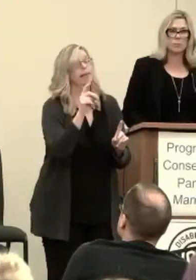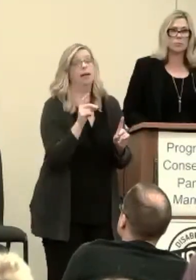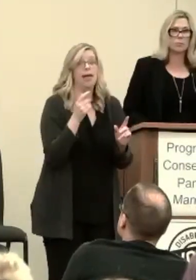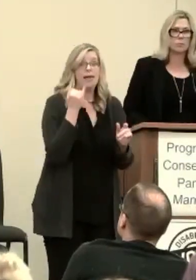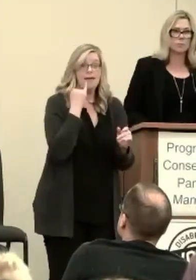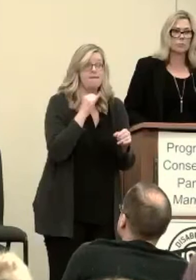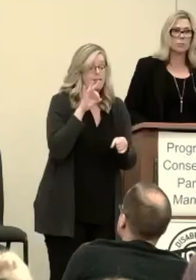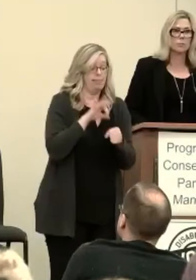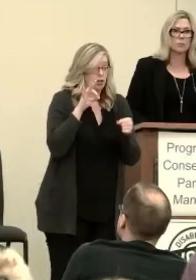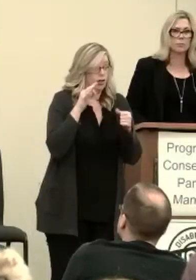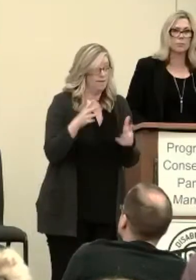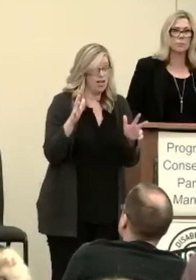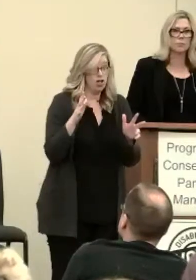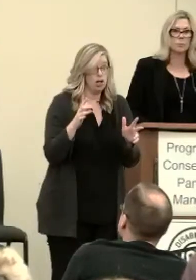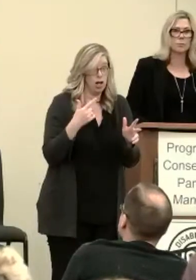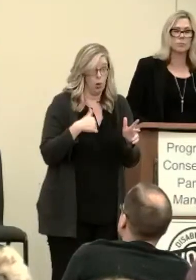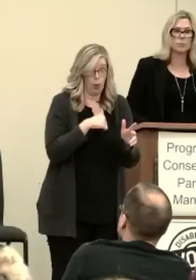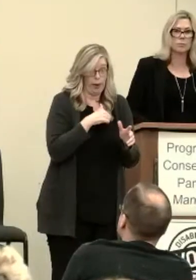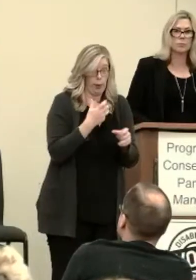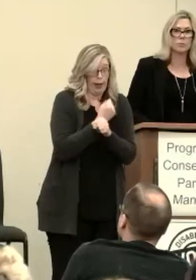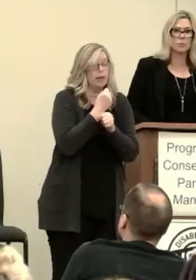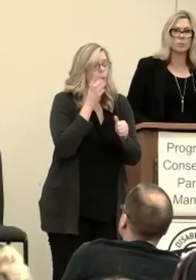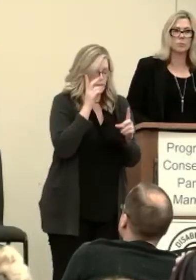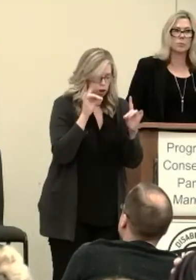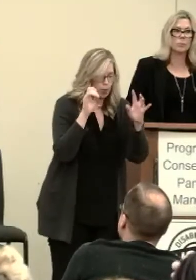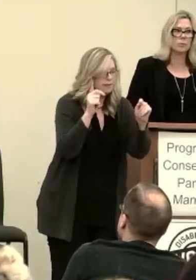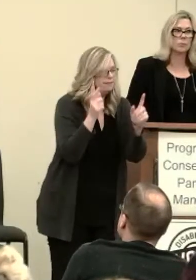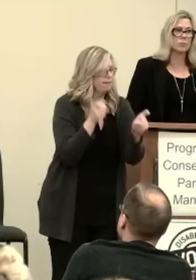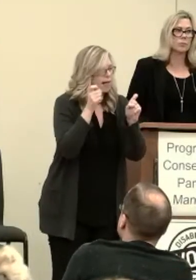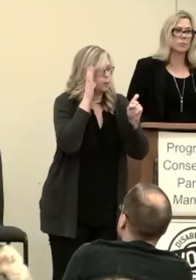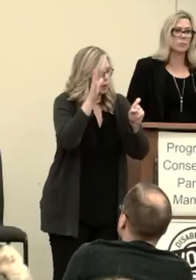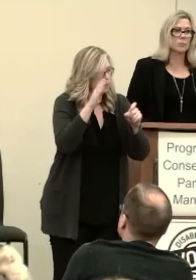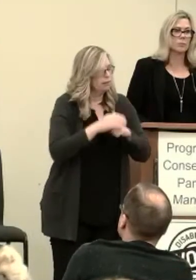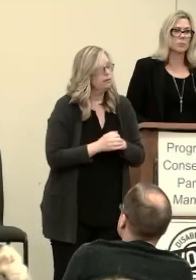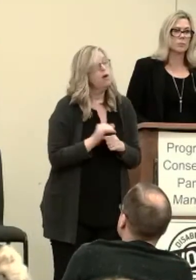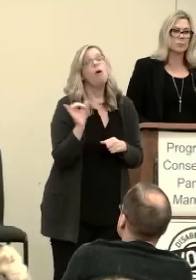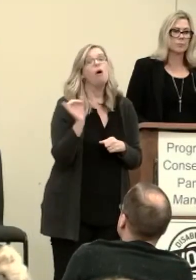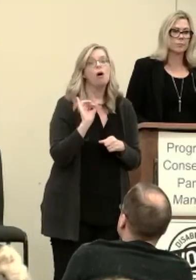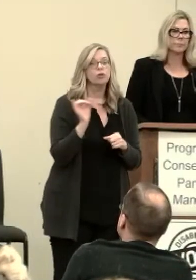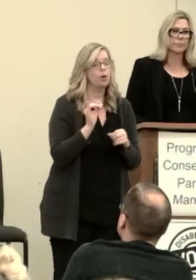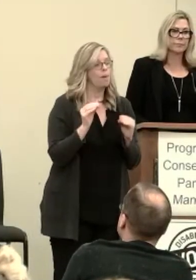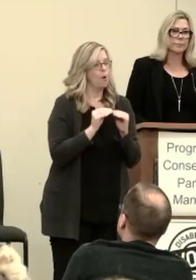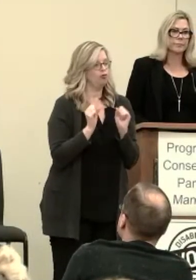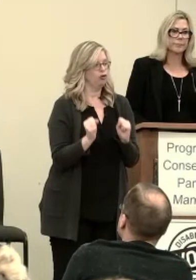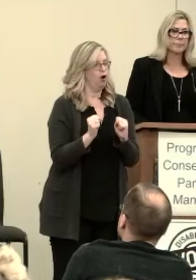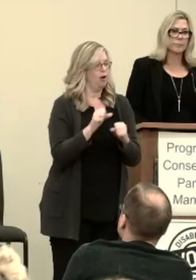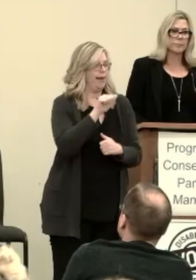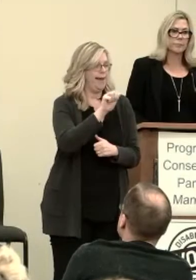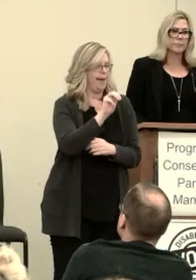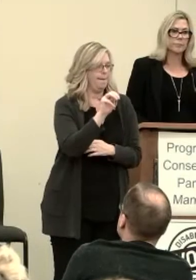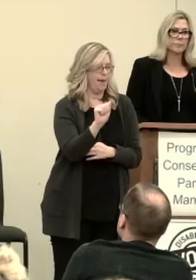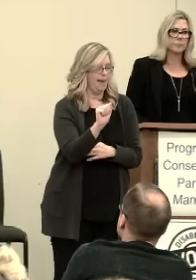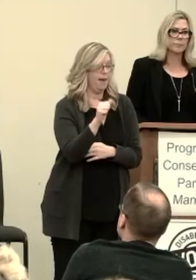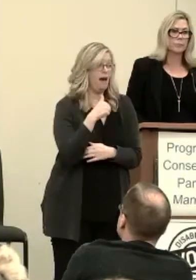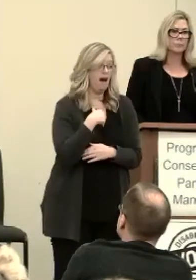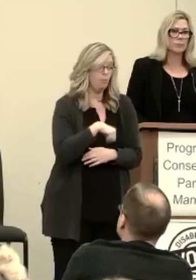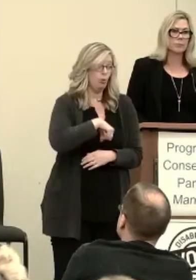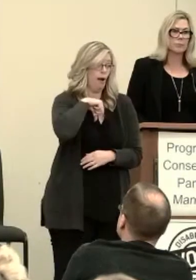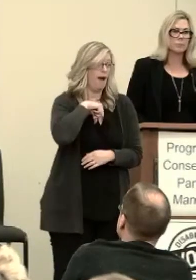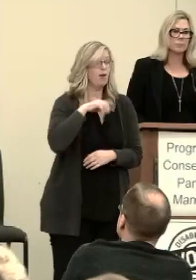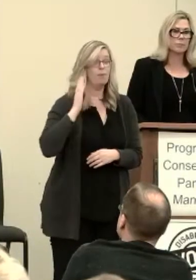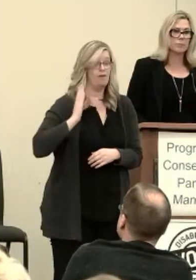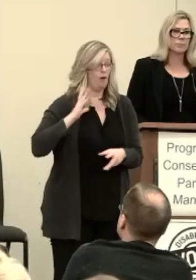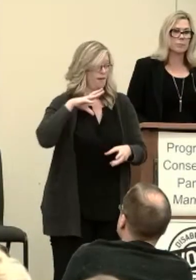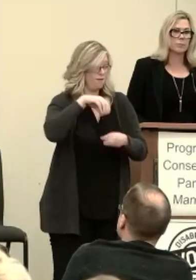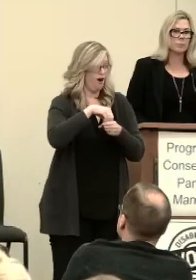immediately. And then, of course, strengthening AMA. I'm very proud to be a part of a party that brought in that legislation,